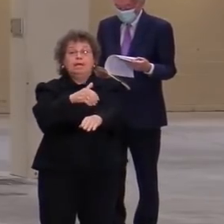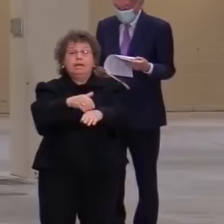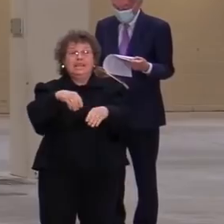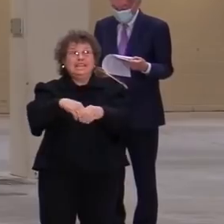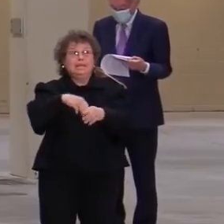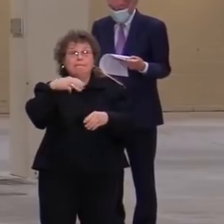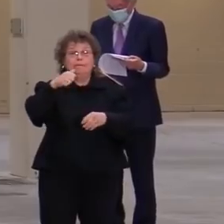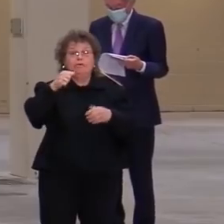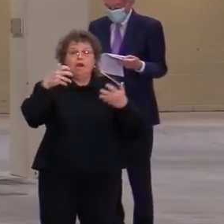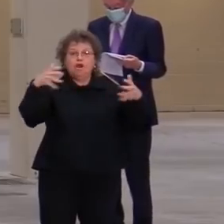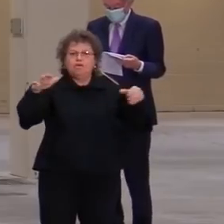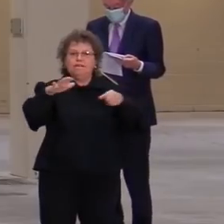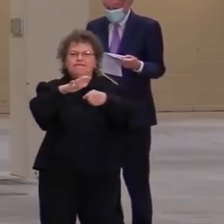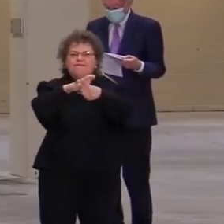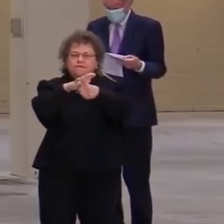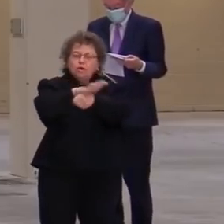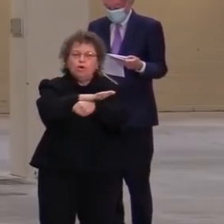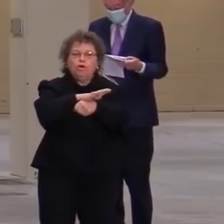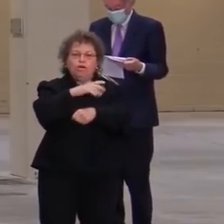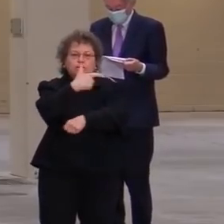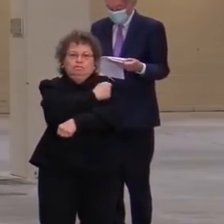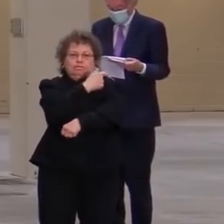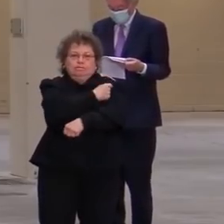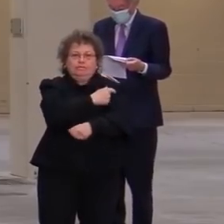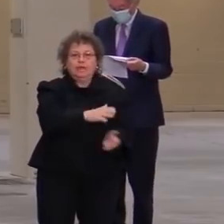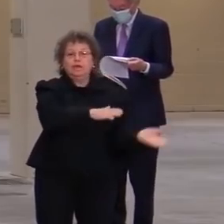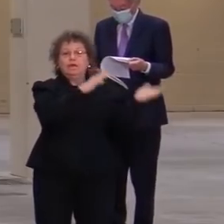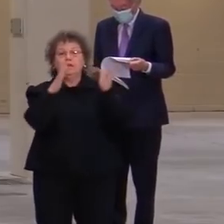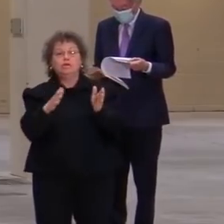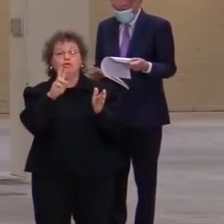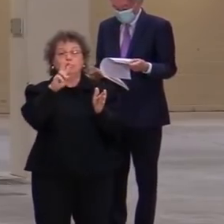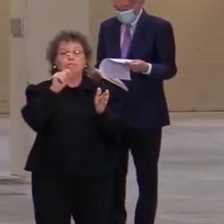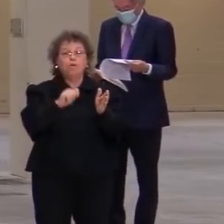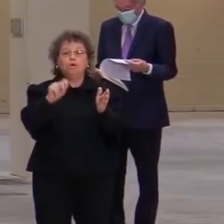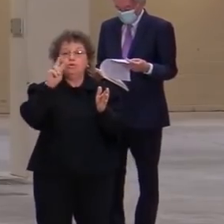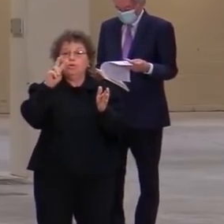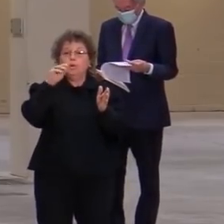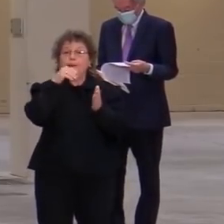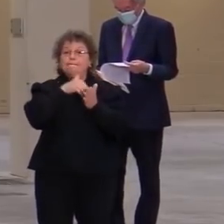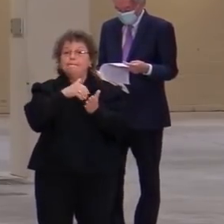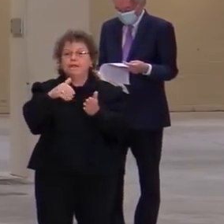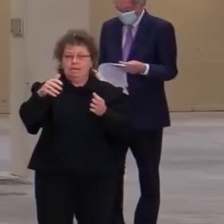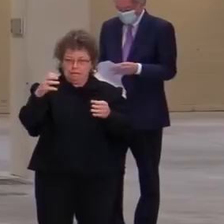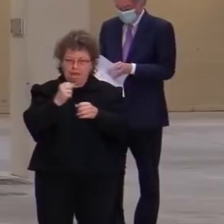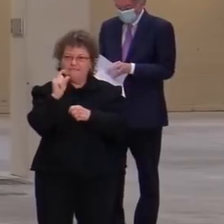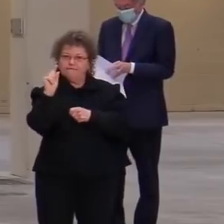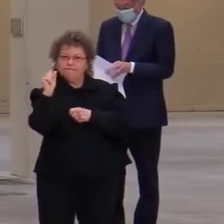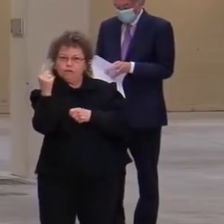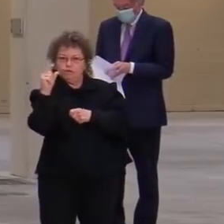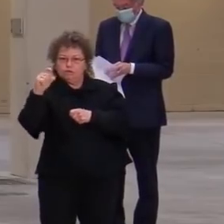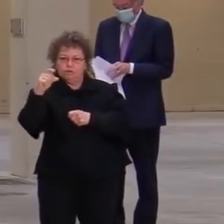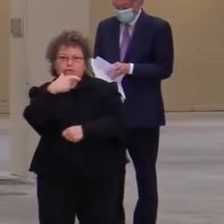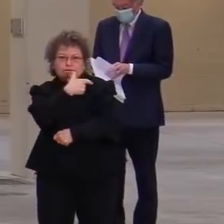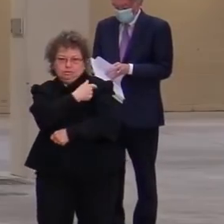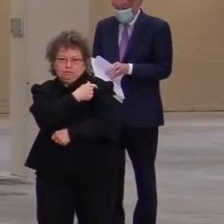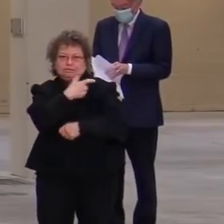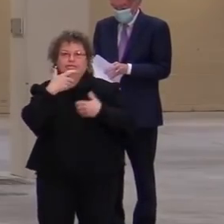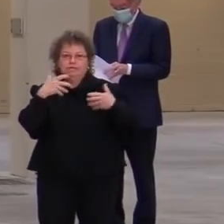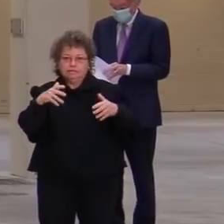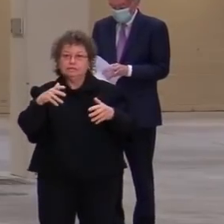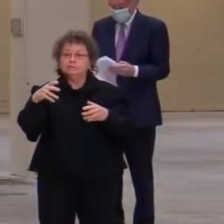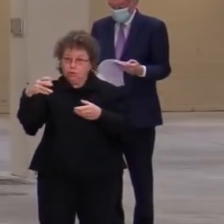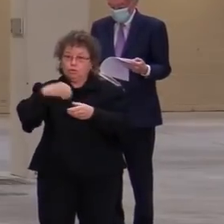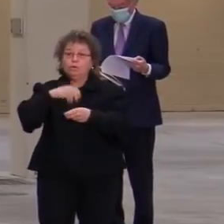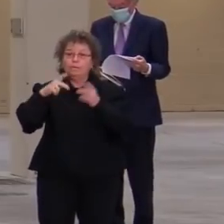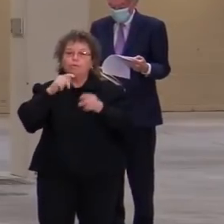are fully vaccinated at this point, and another 2.2 million people have received their first dose, and that includes the folks that